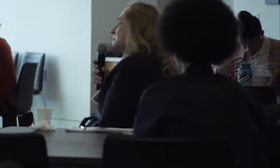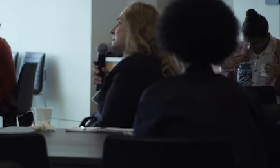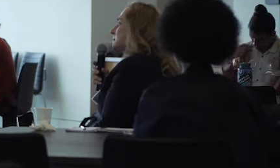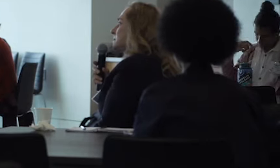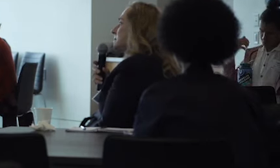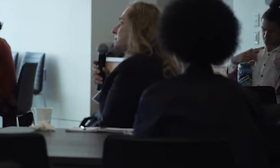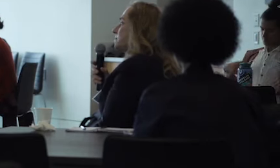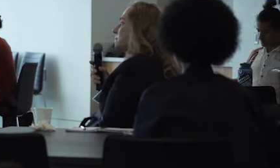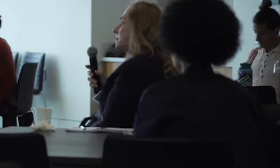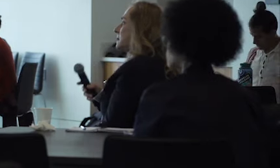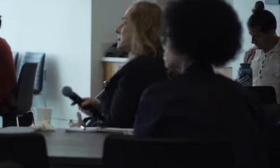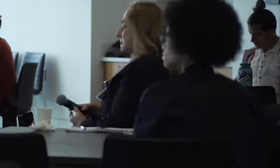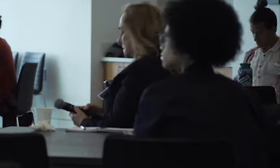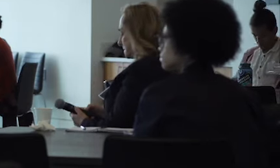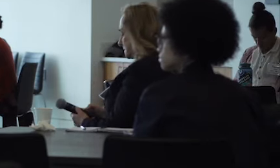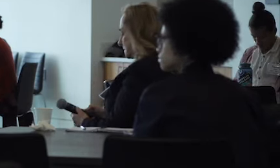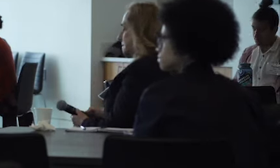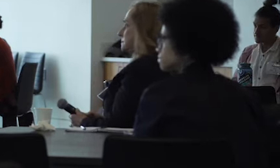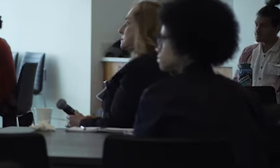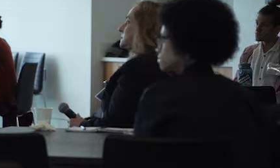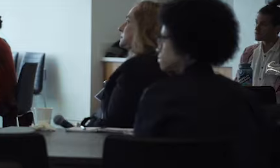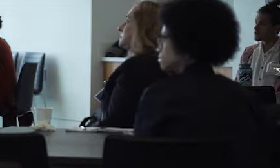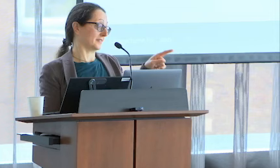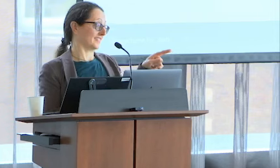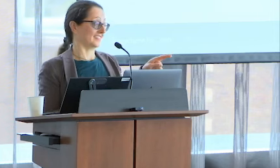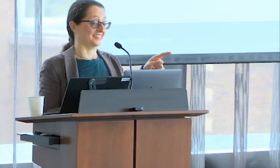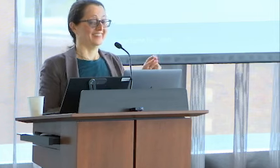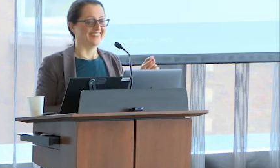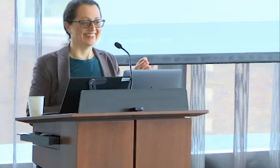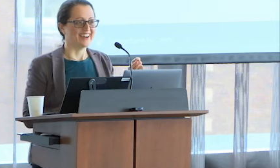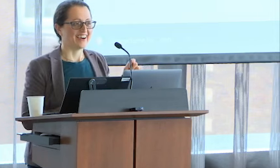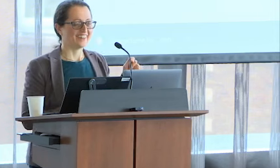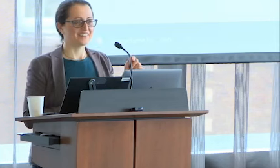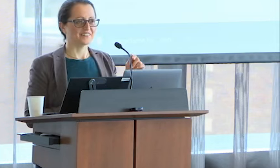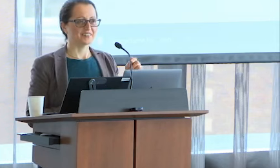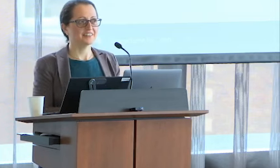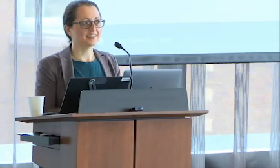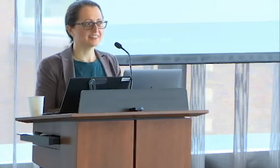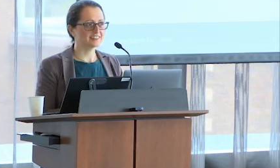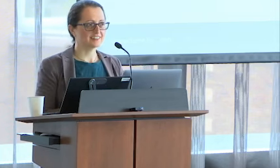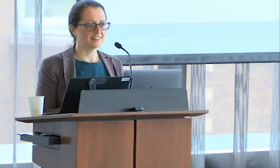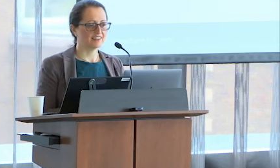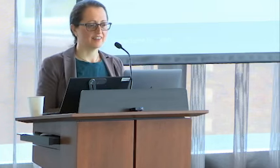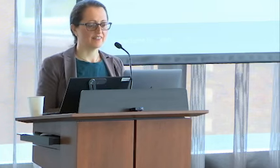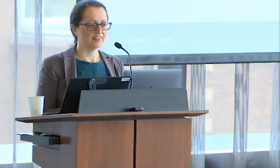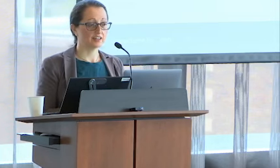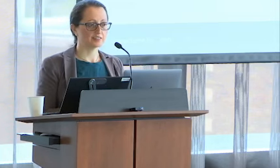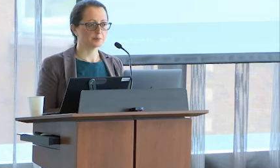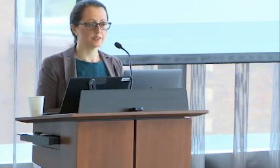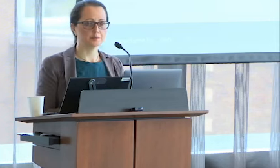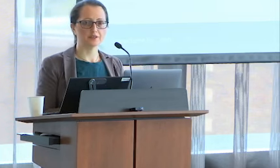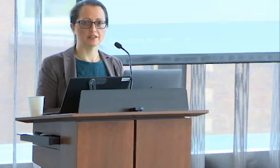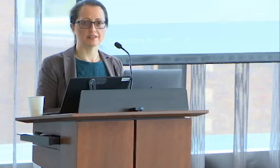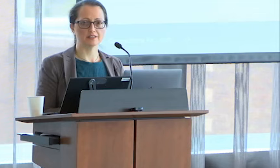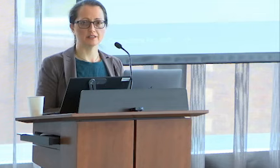into this. So I'll respond to that now. We were actually asked